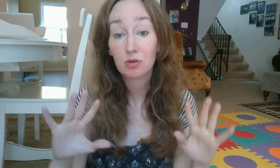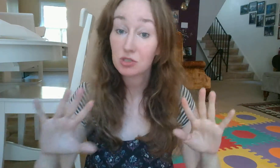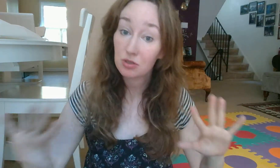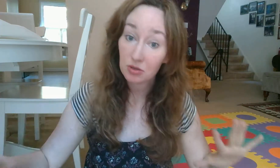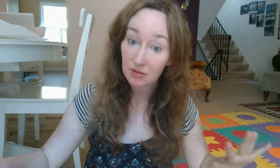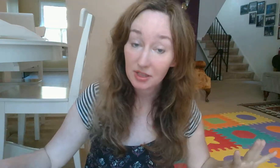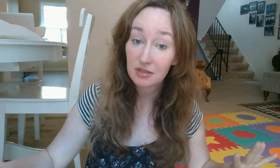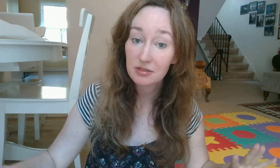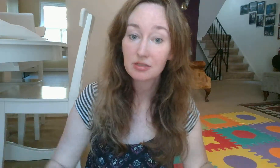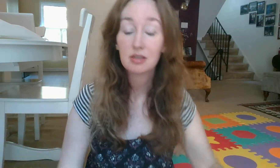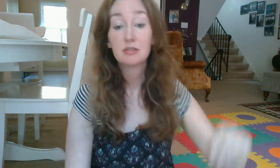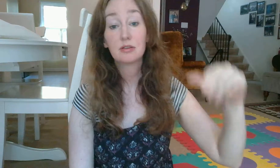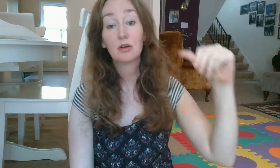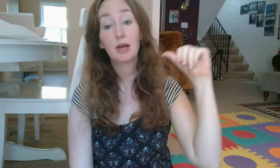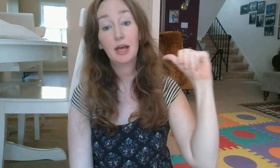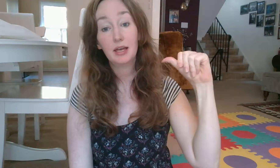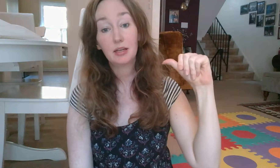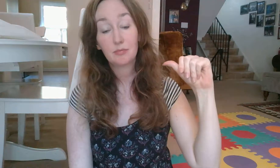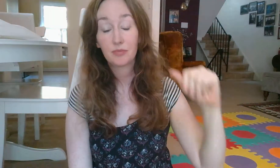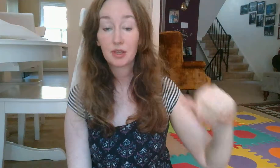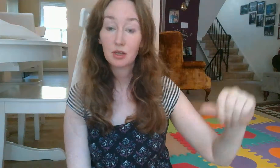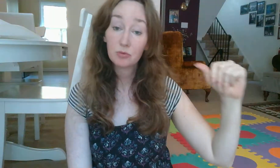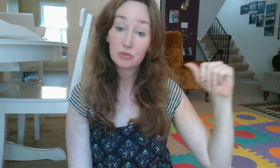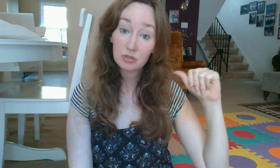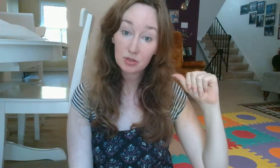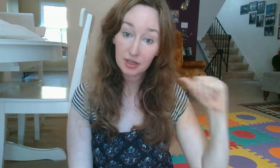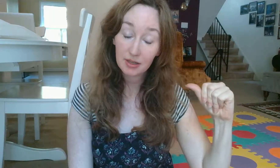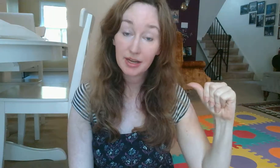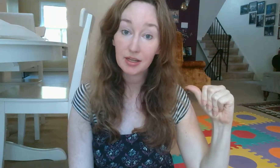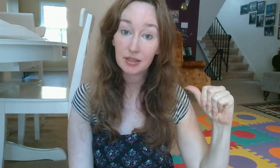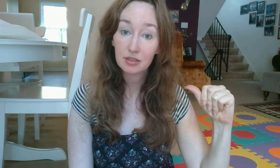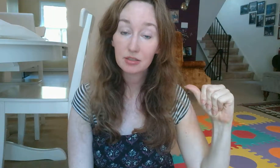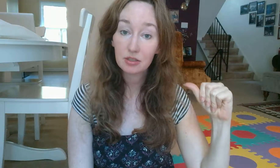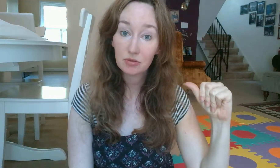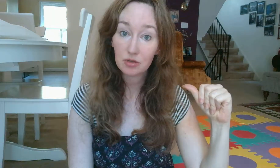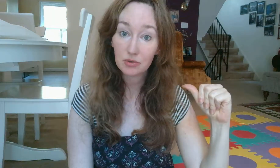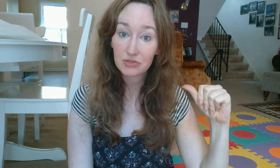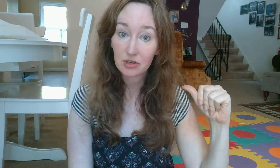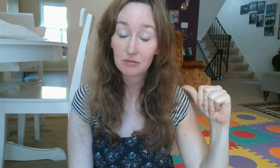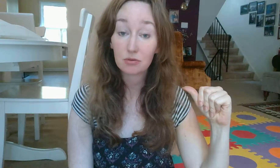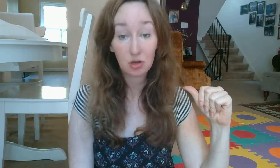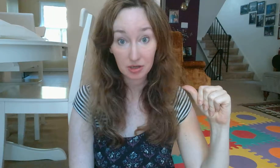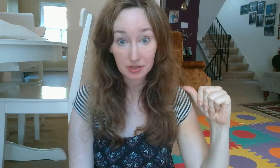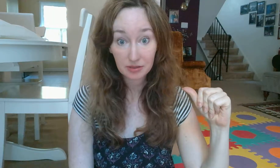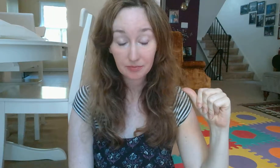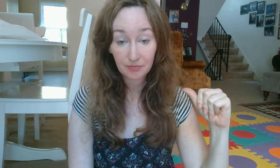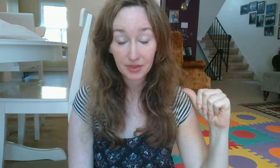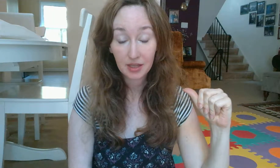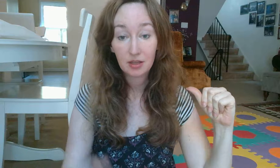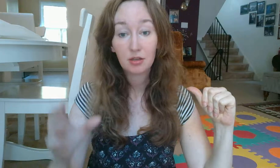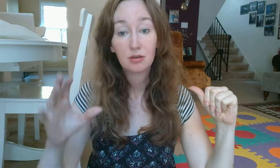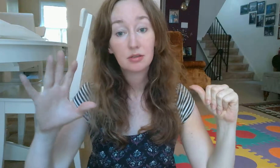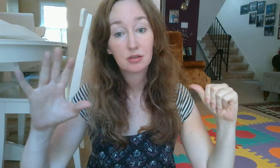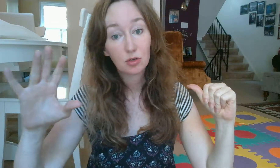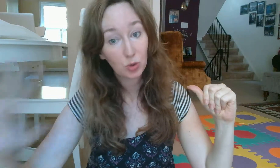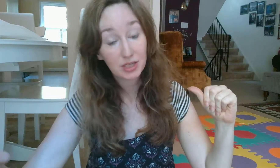once you know all the letters. So A. Once you know the letter A, you know the sign for ought. Quick